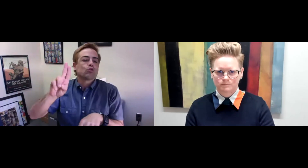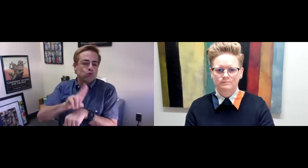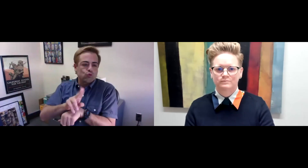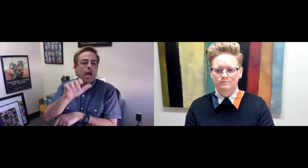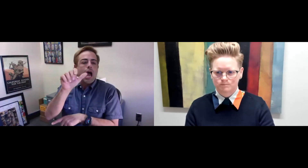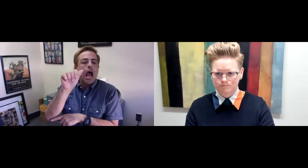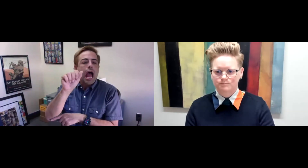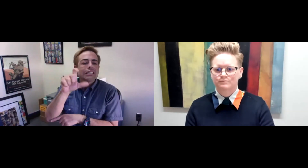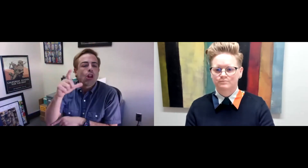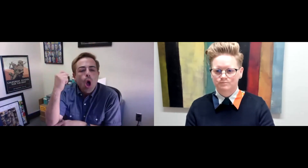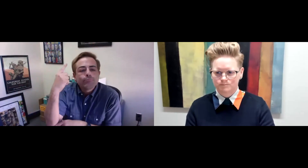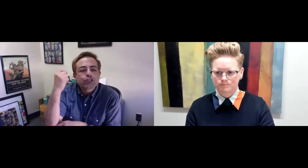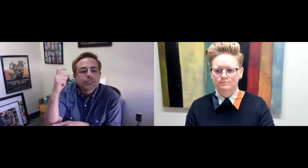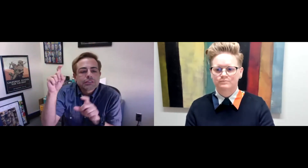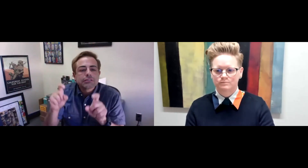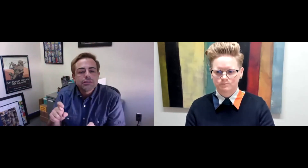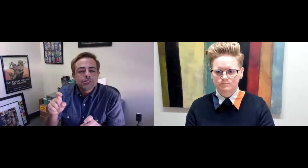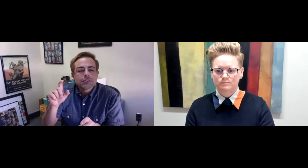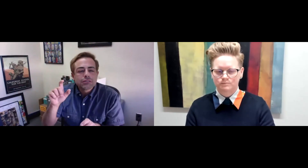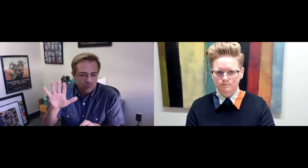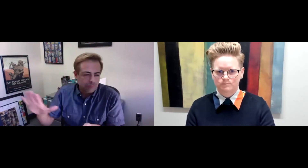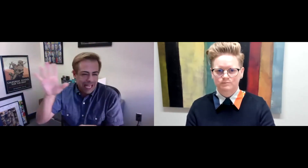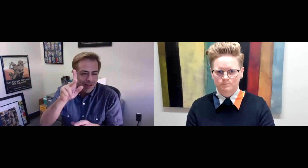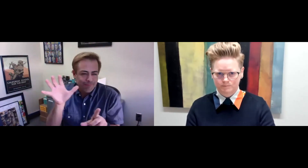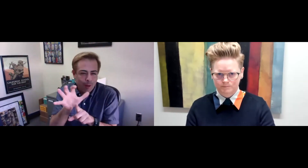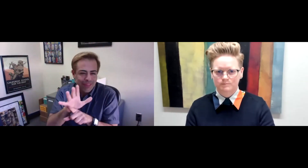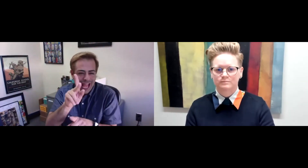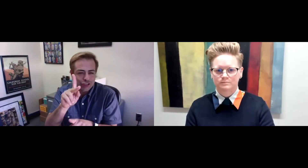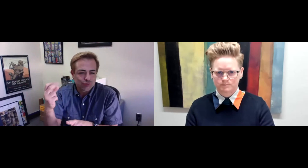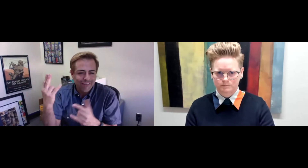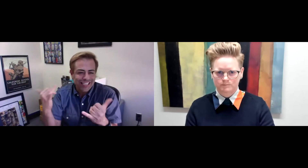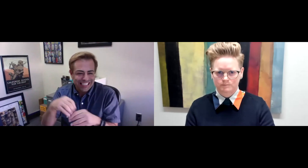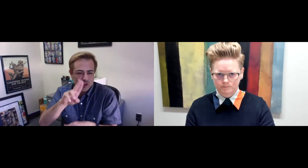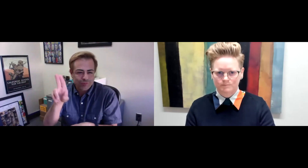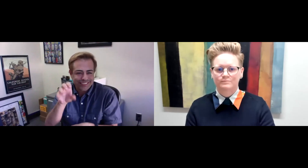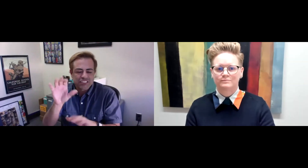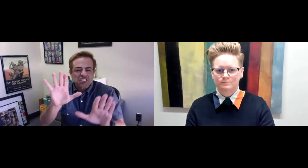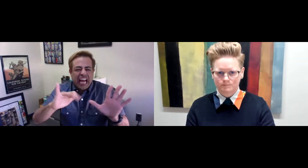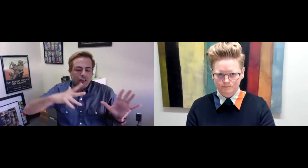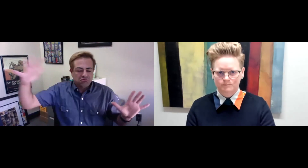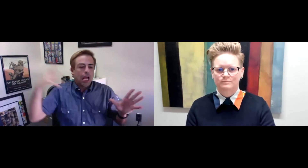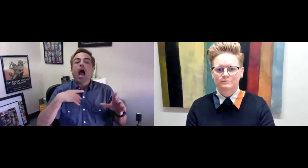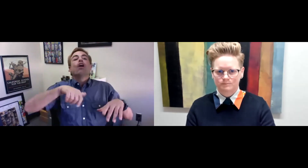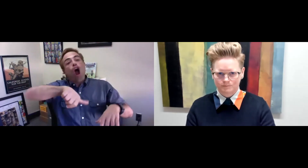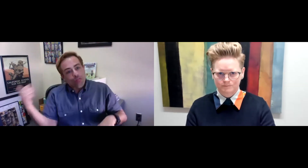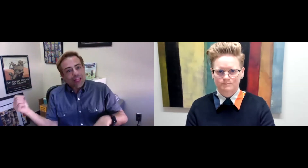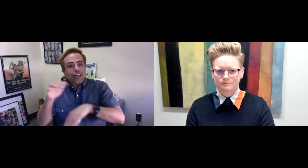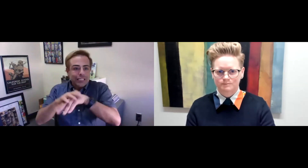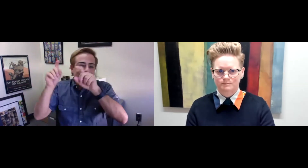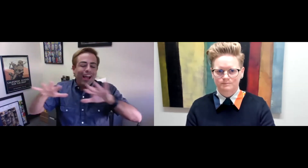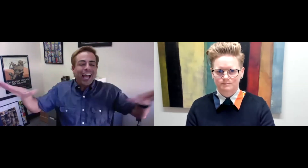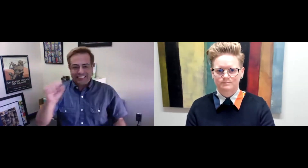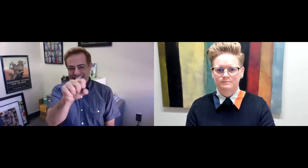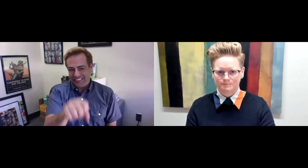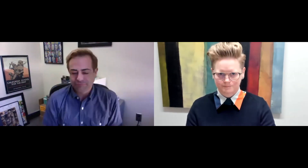And after they're 5, they will use ASL comprehension tests, which is very popular in K through